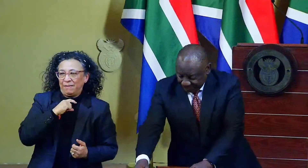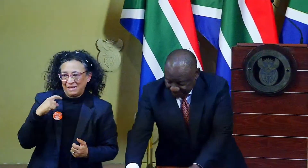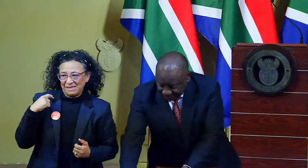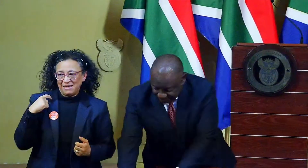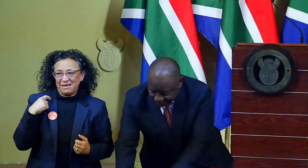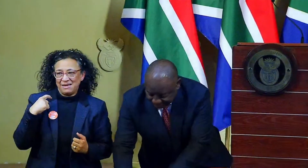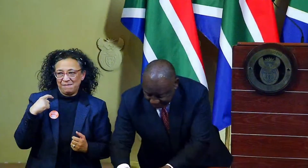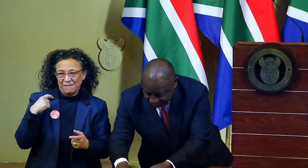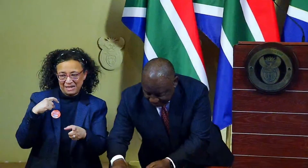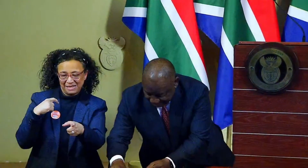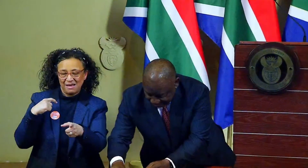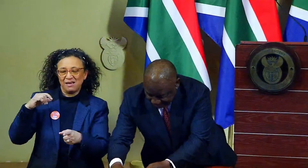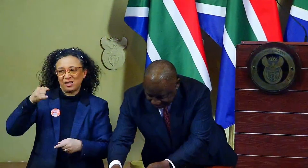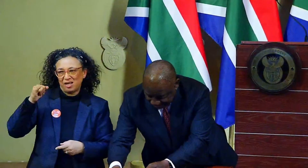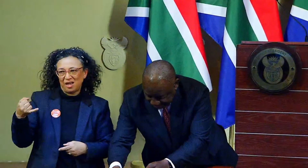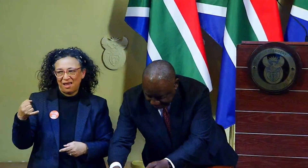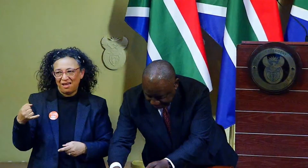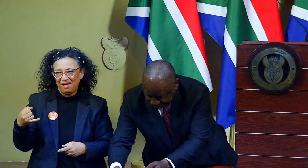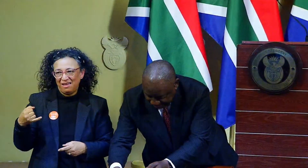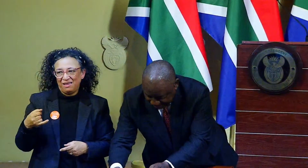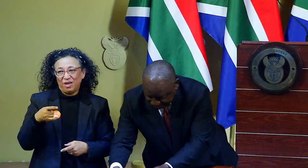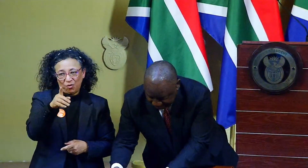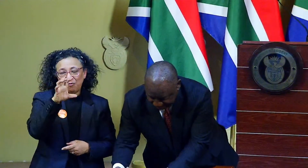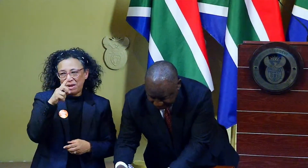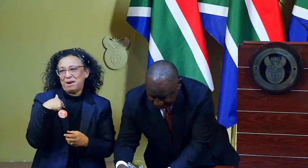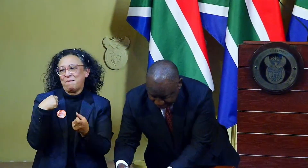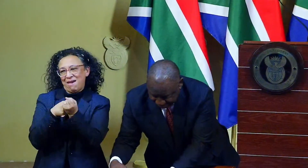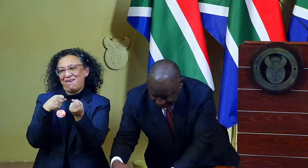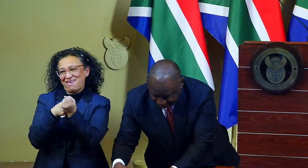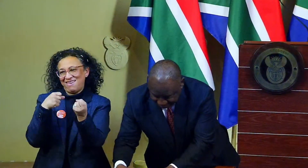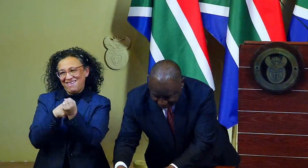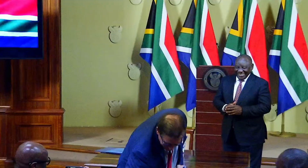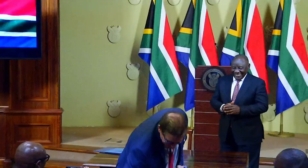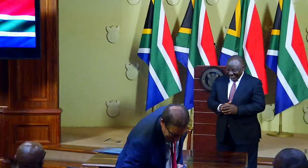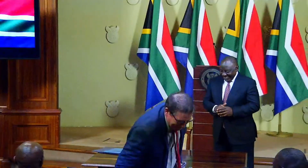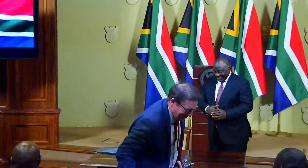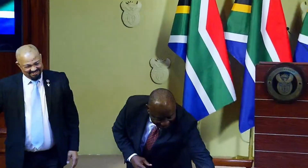Honorable Deputy Minister, JJ.